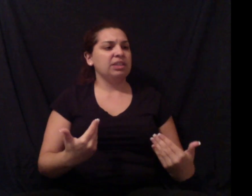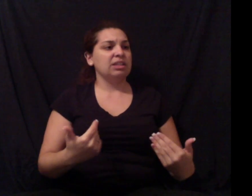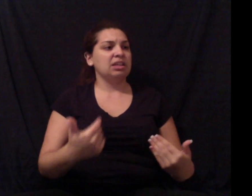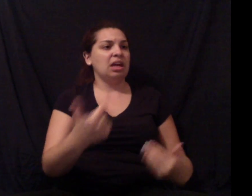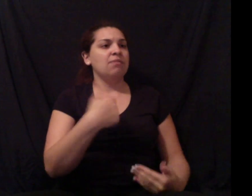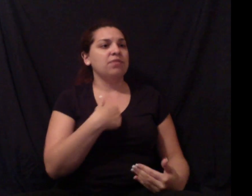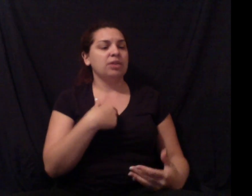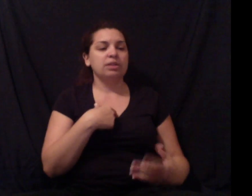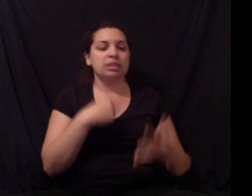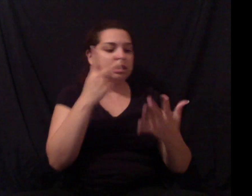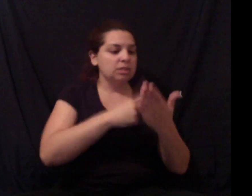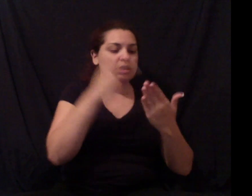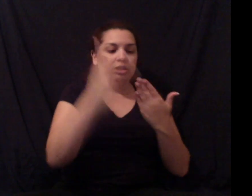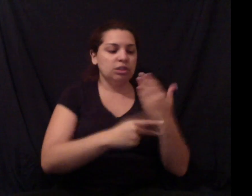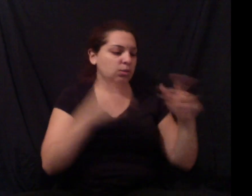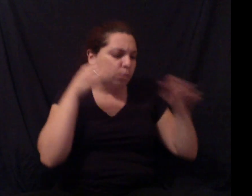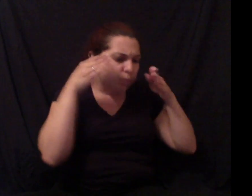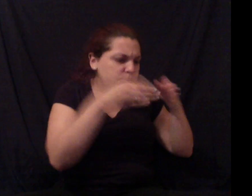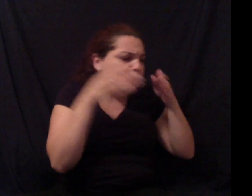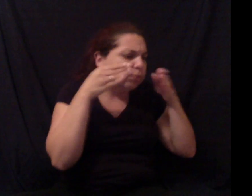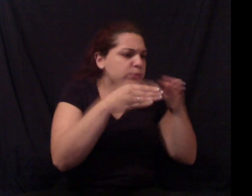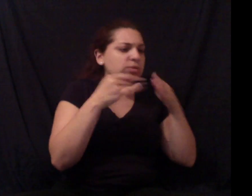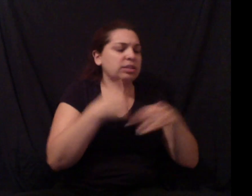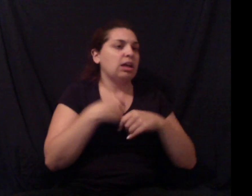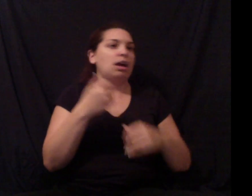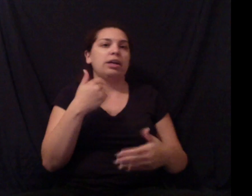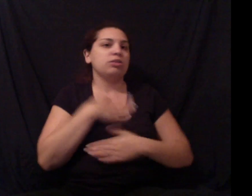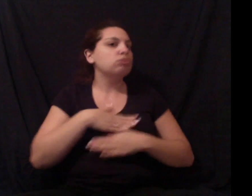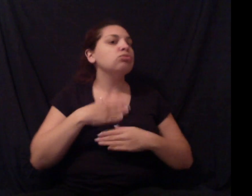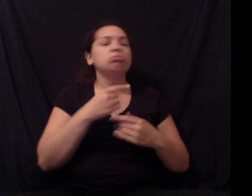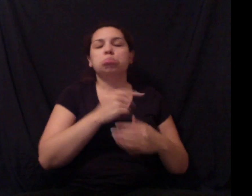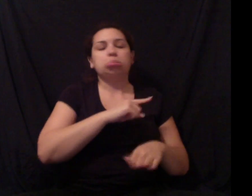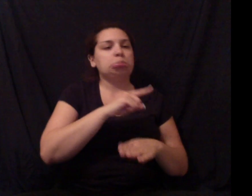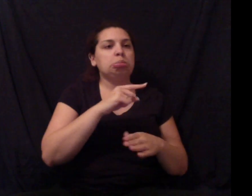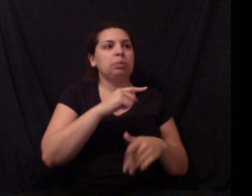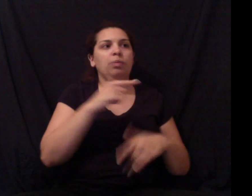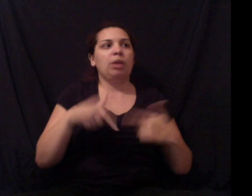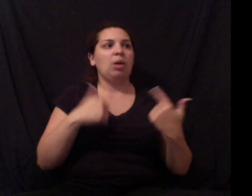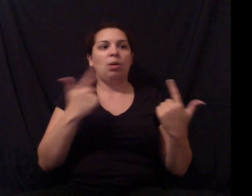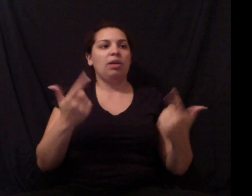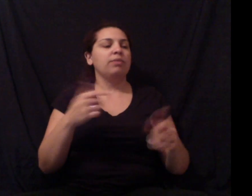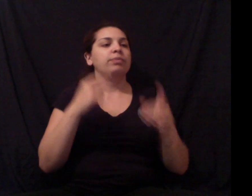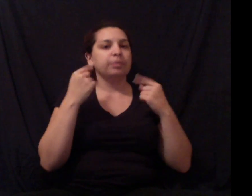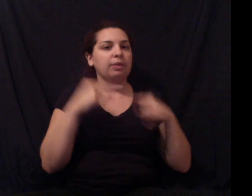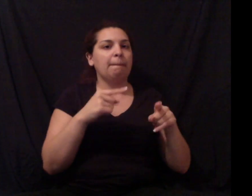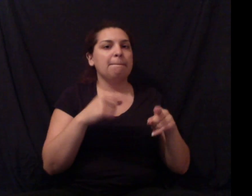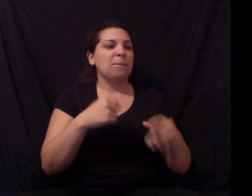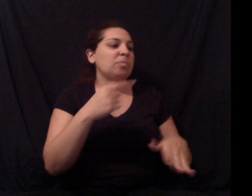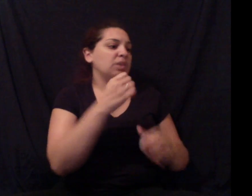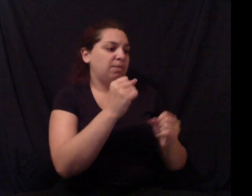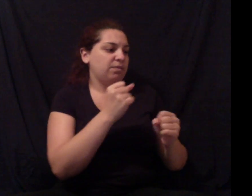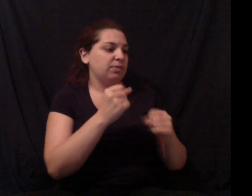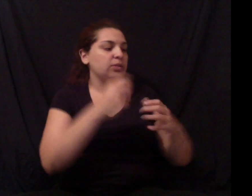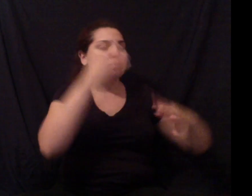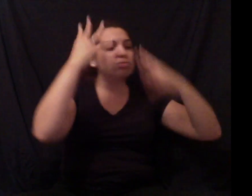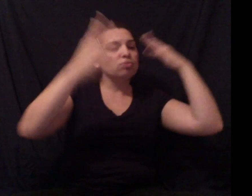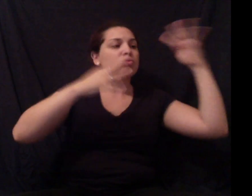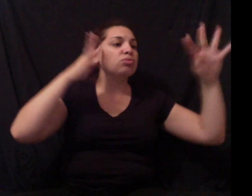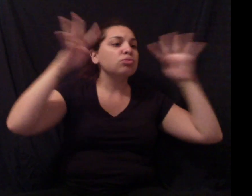for me, I'm a very project oriented guy, always have been. So to me, this was like the ultimate creative project for me. And I was